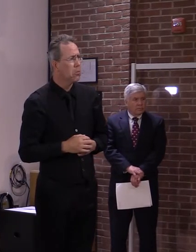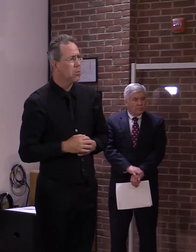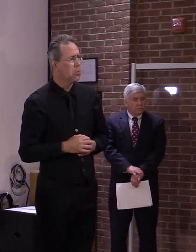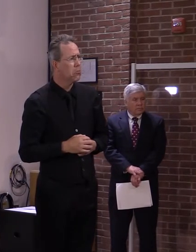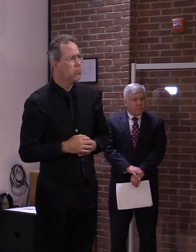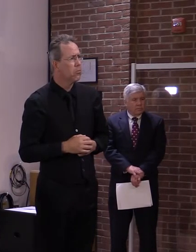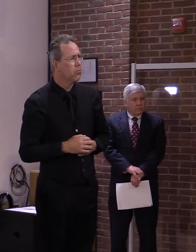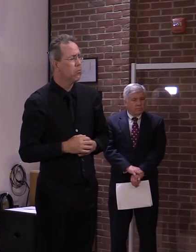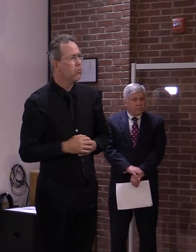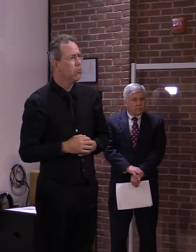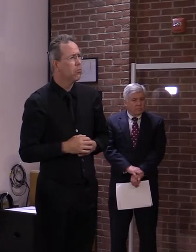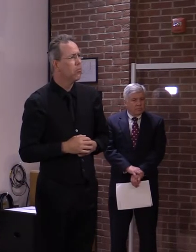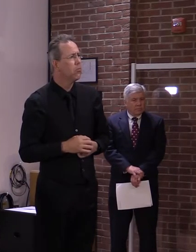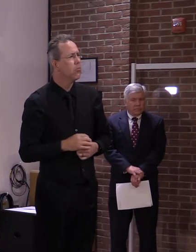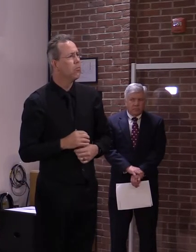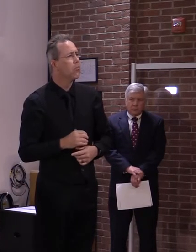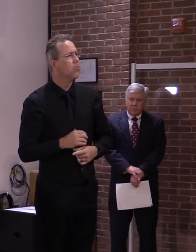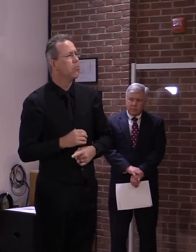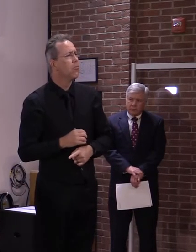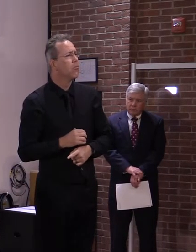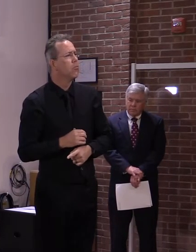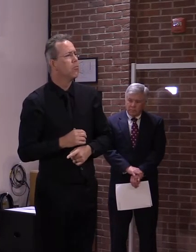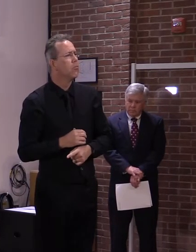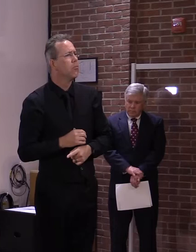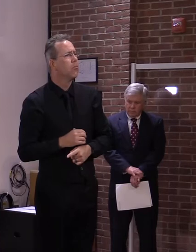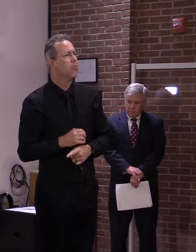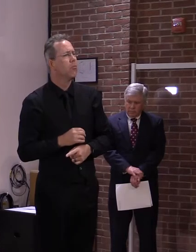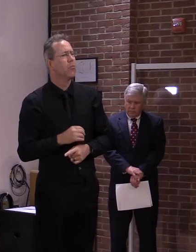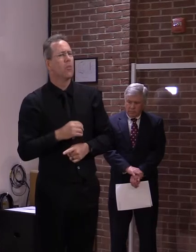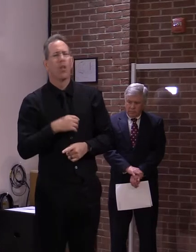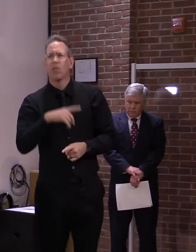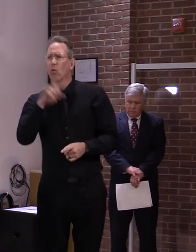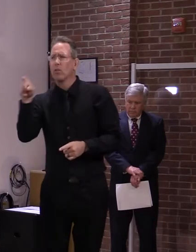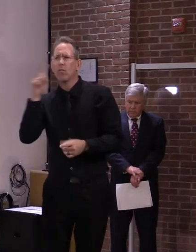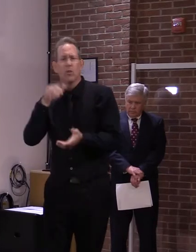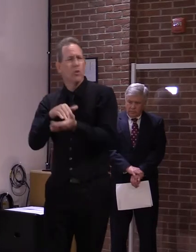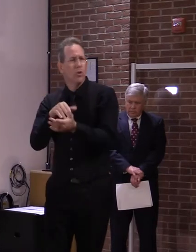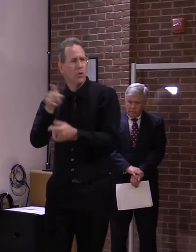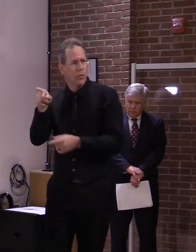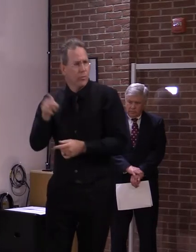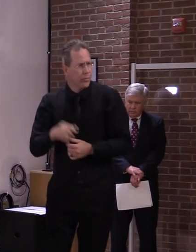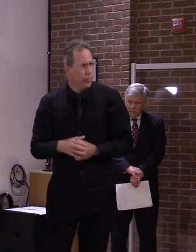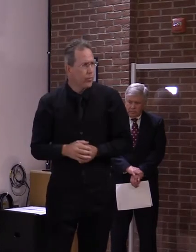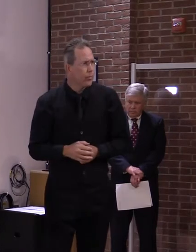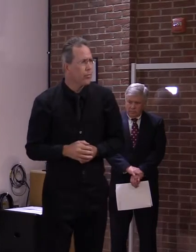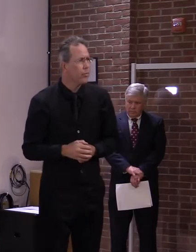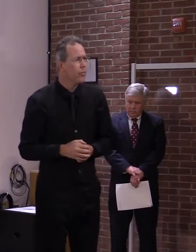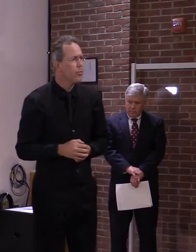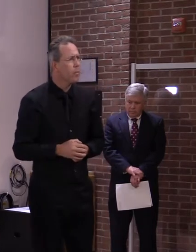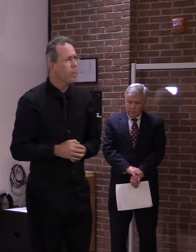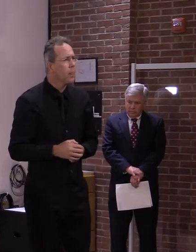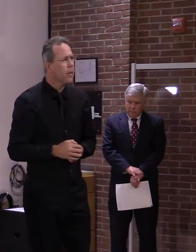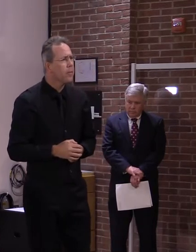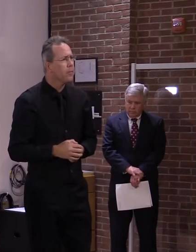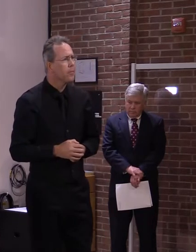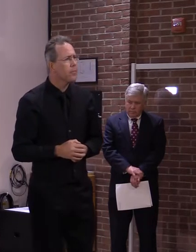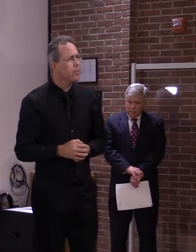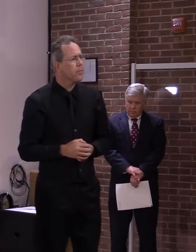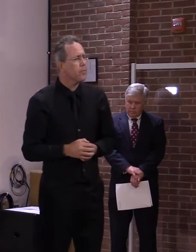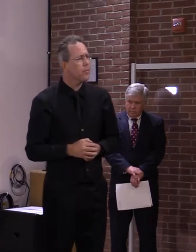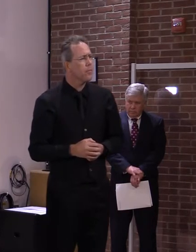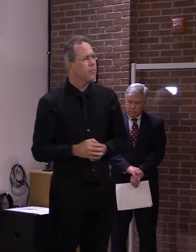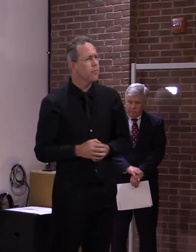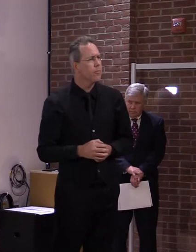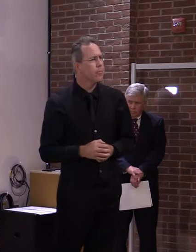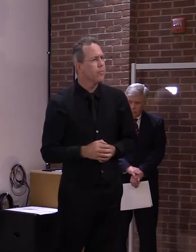Yeah, question for Dr. Levine. At the beginning here, you went into a little bit about the CDC's vaccine adverse event response